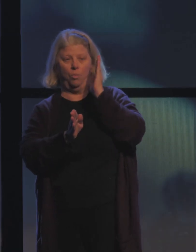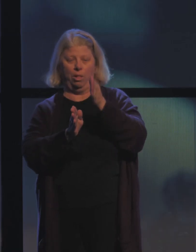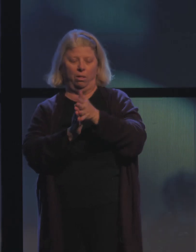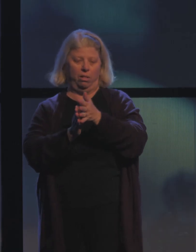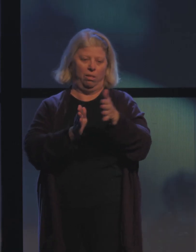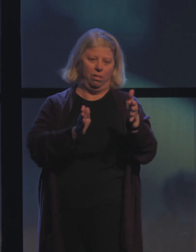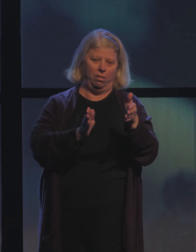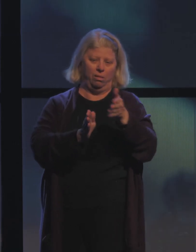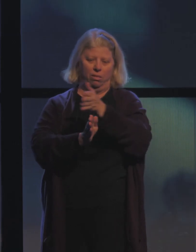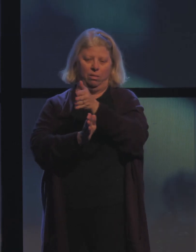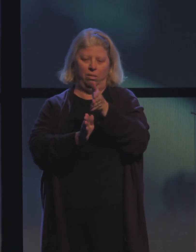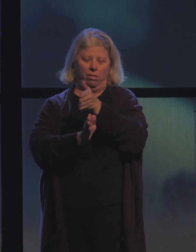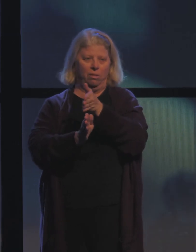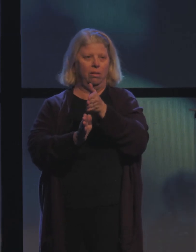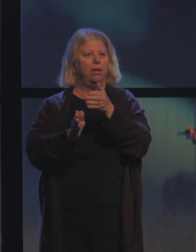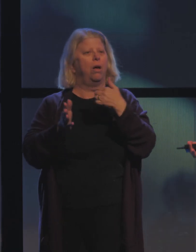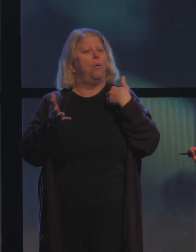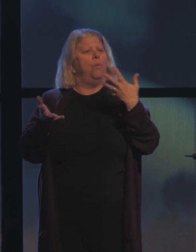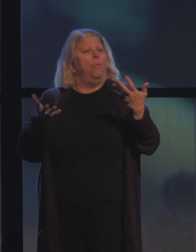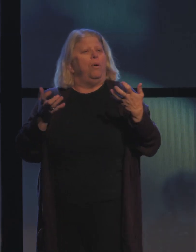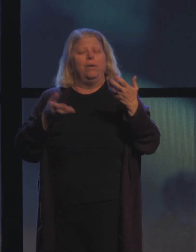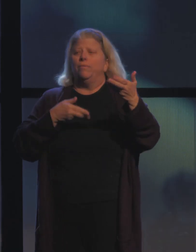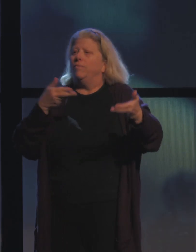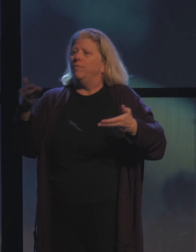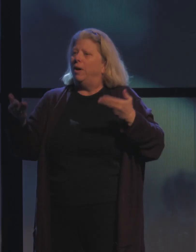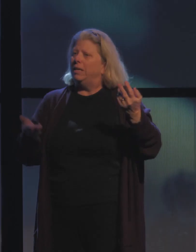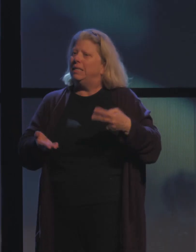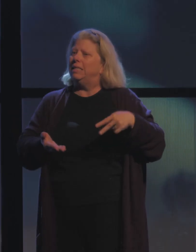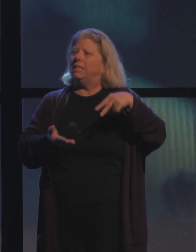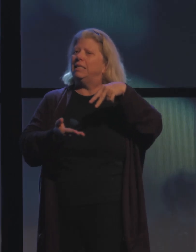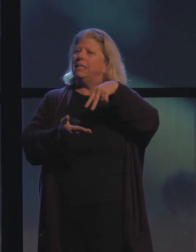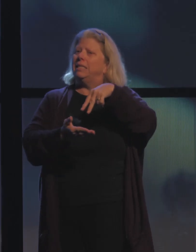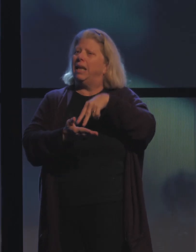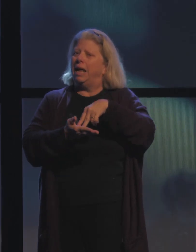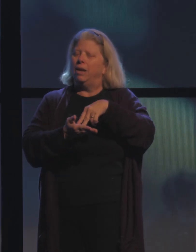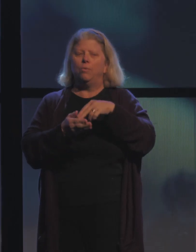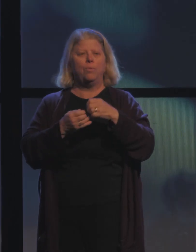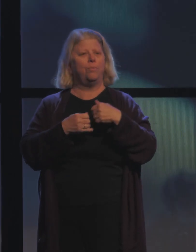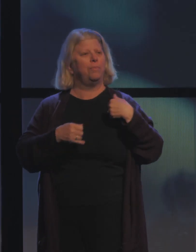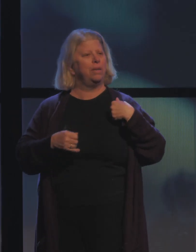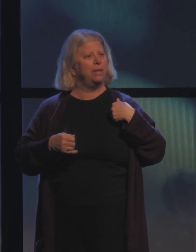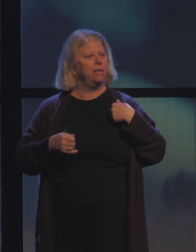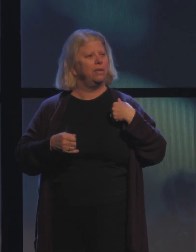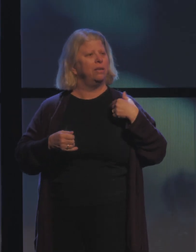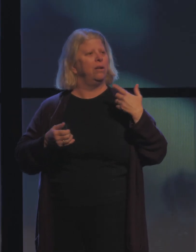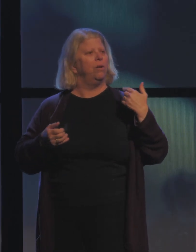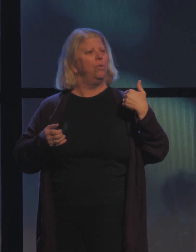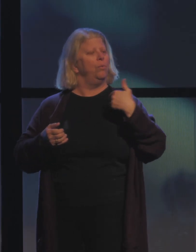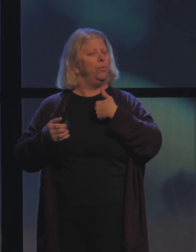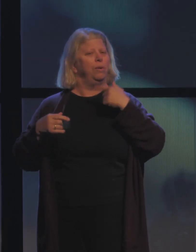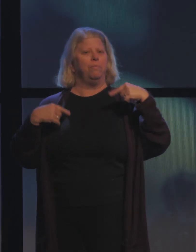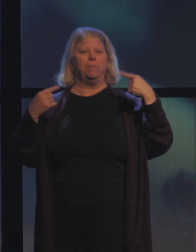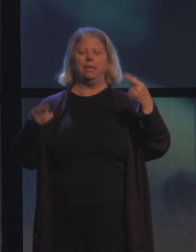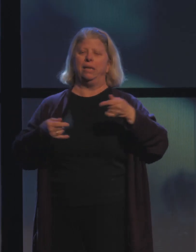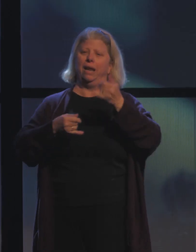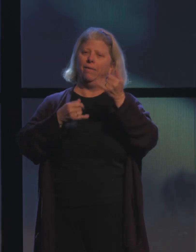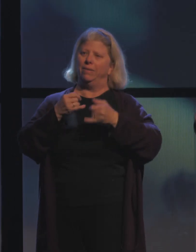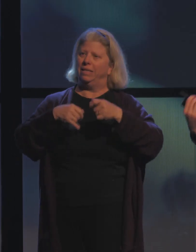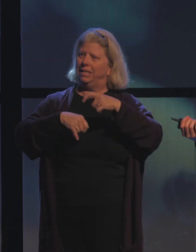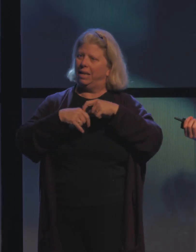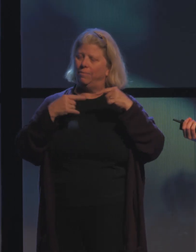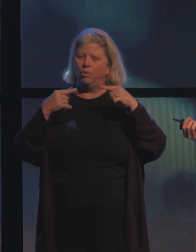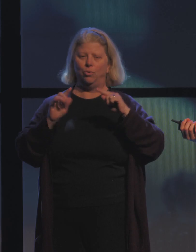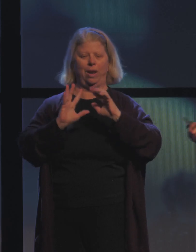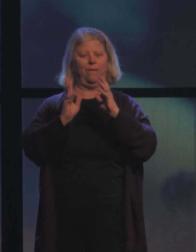be. And so I just want to invite you to stand at that threshold with me. We've been ending our time throughout